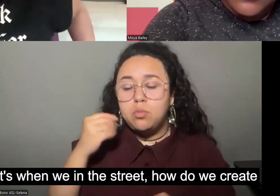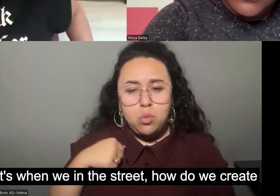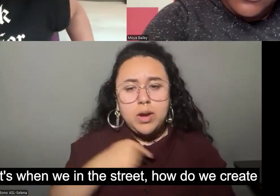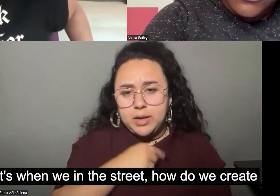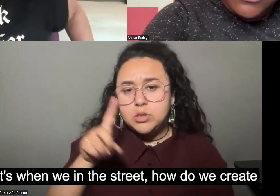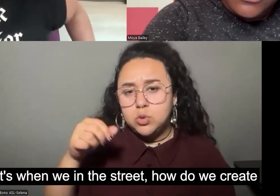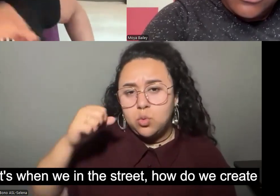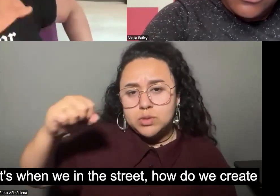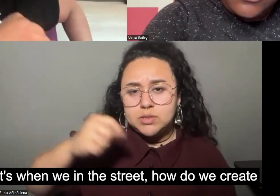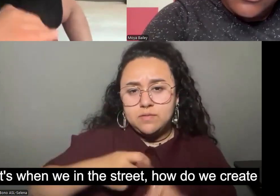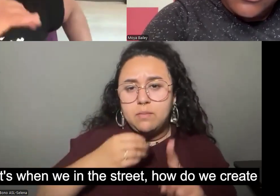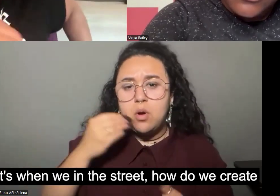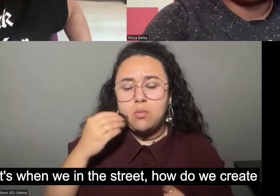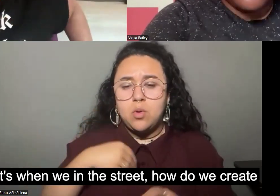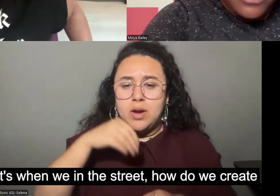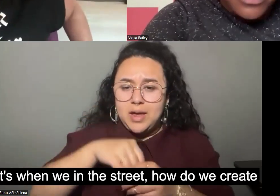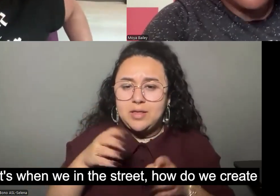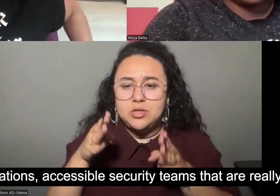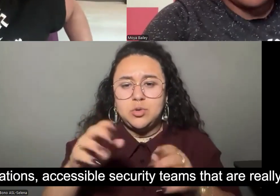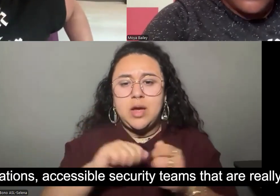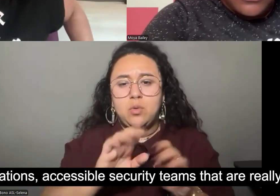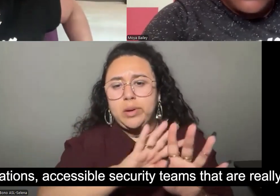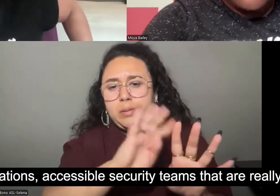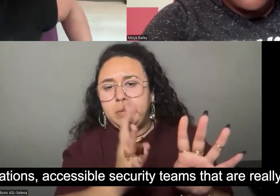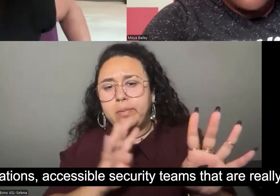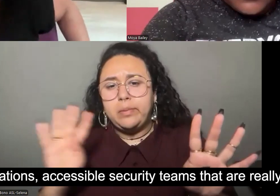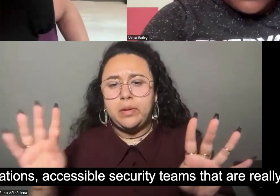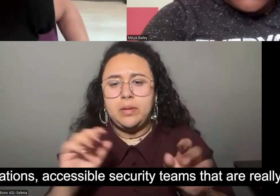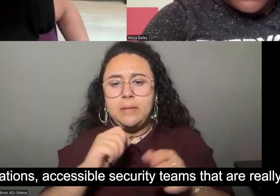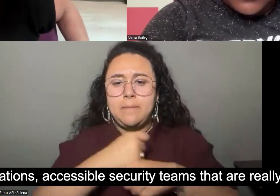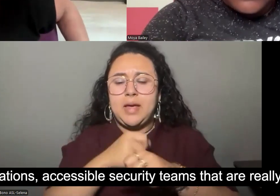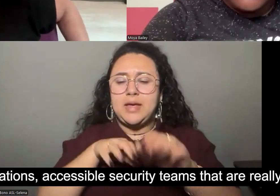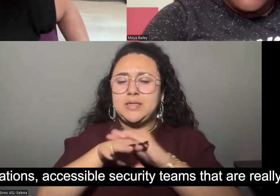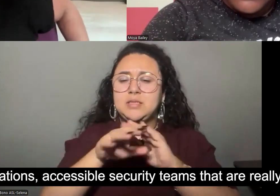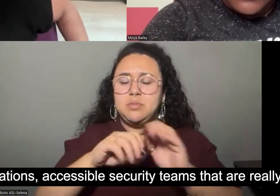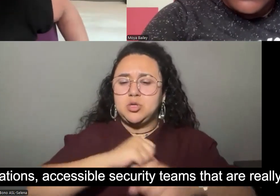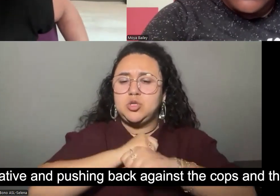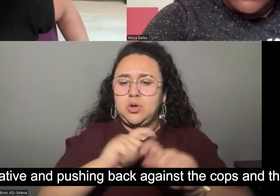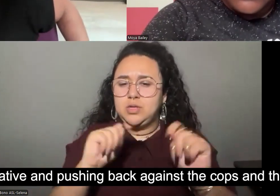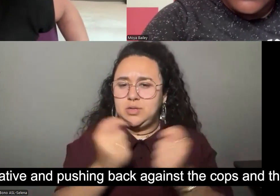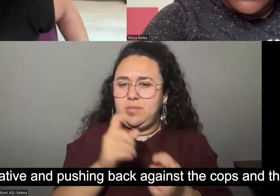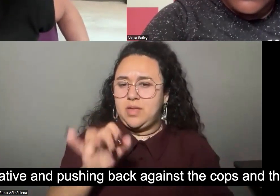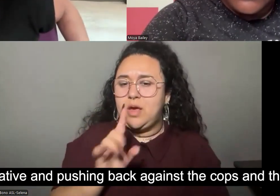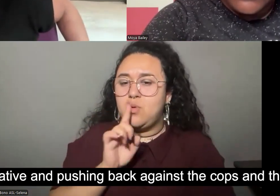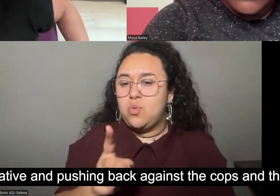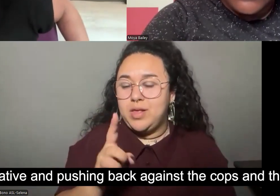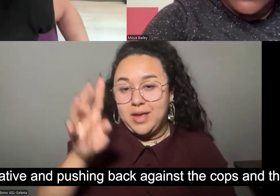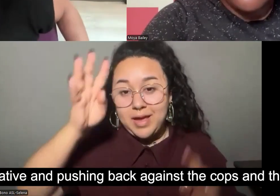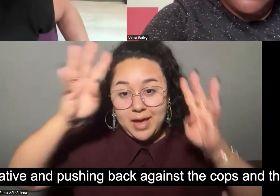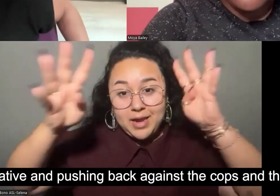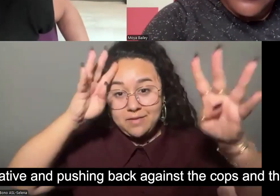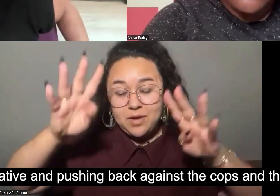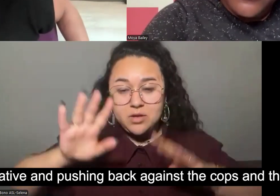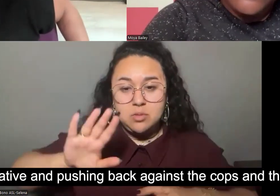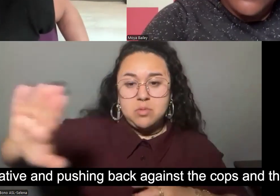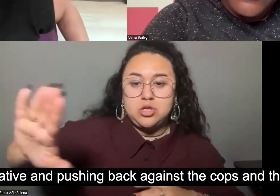create snake formations? How do we create like, accessible security teams that are really innovative in pushing back against